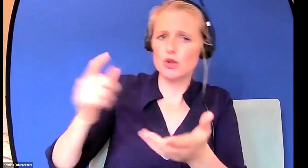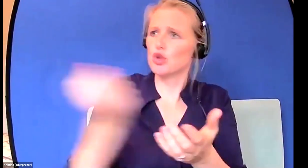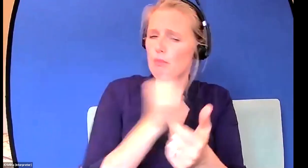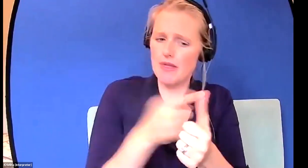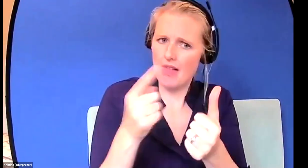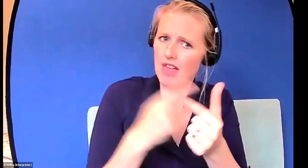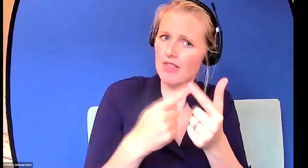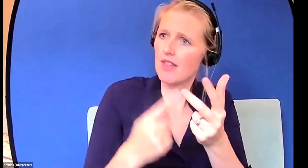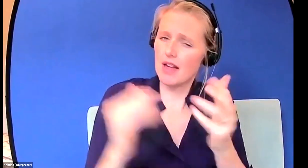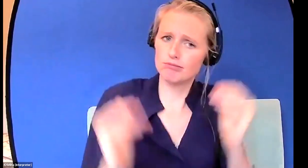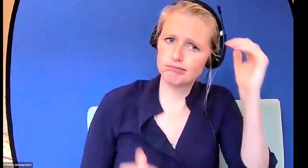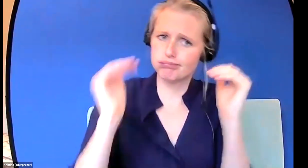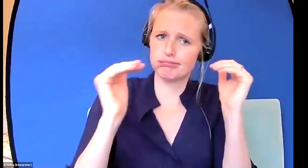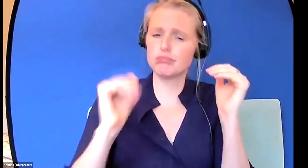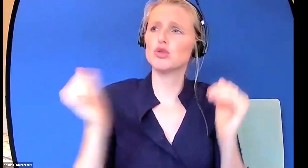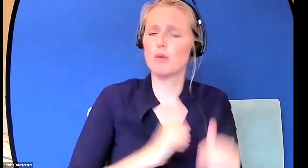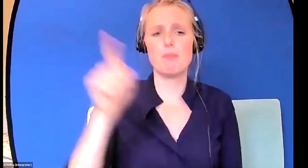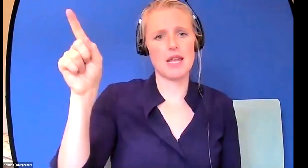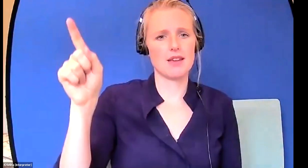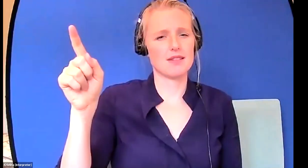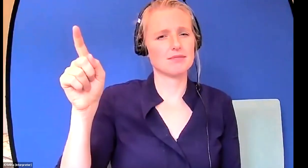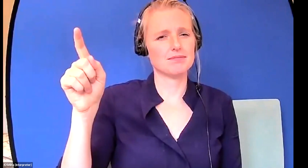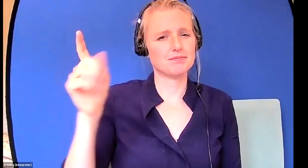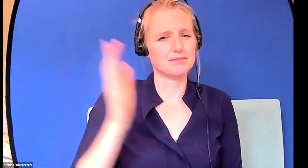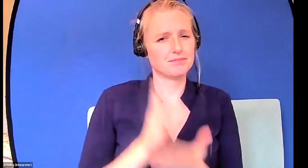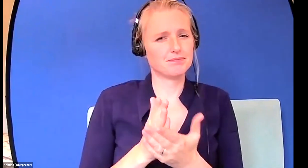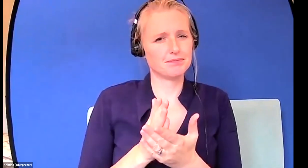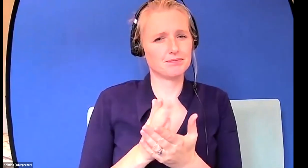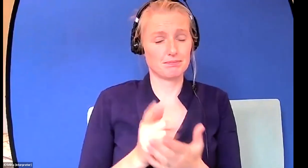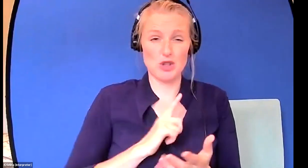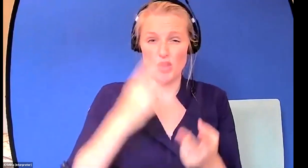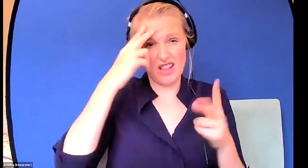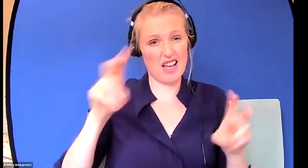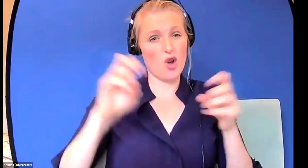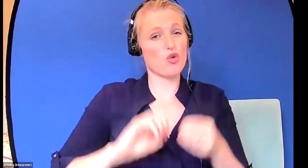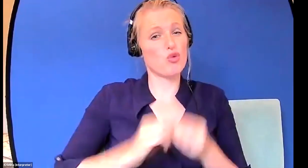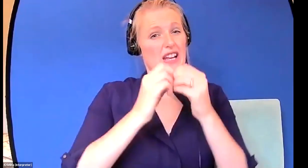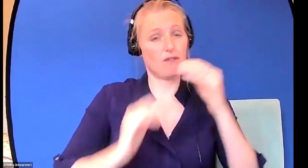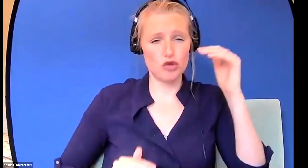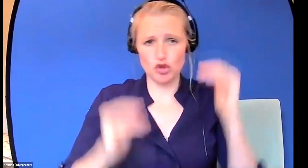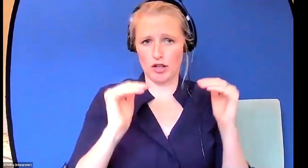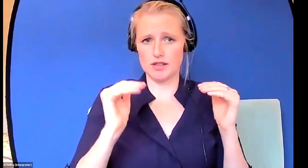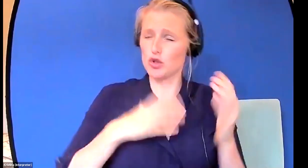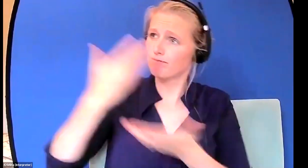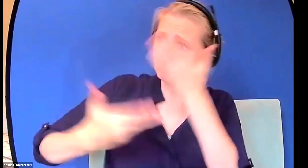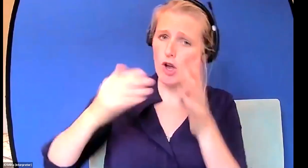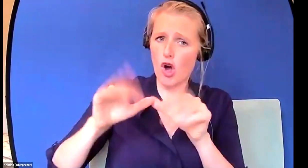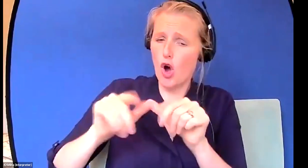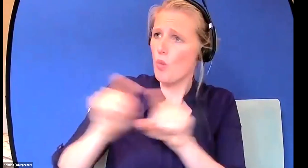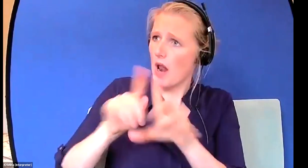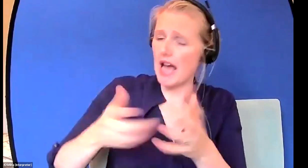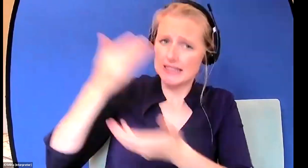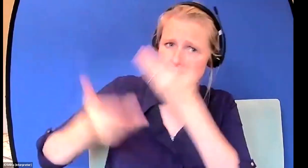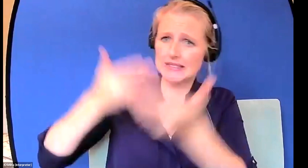idea of what I previously called, in some other writing, creative justice. And I think beyond